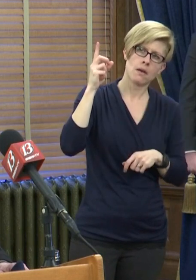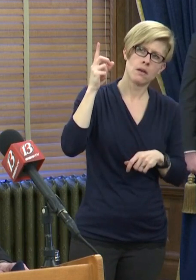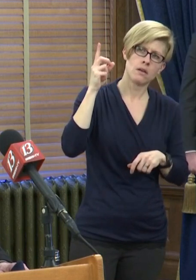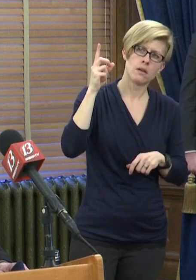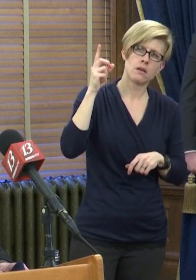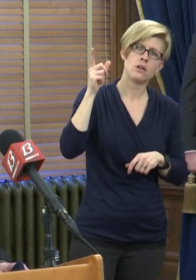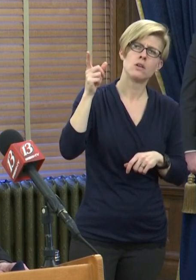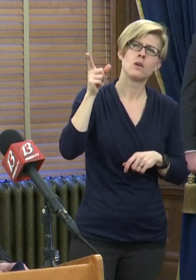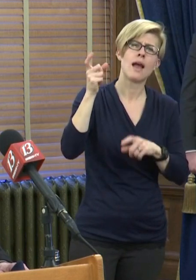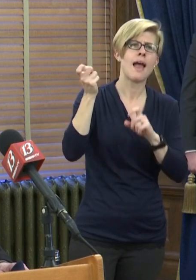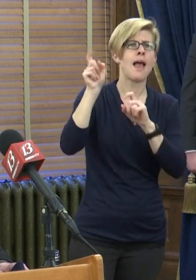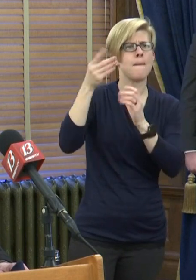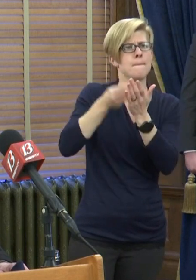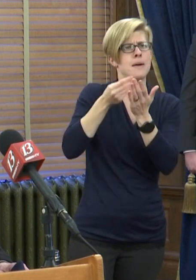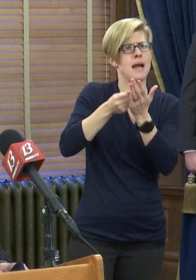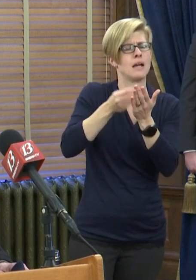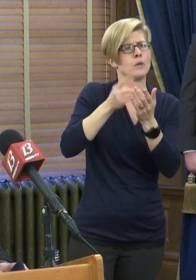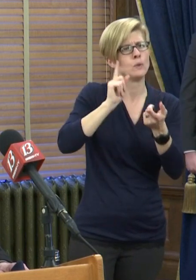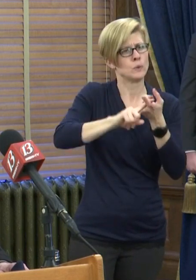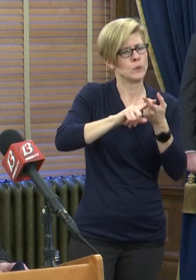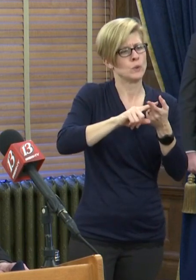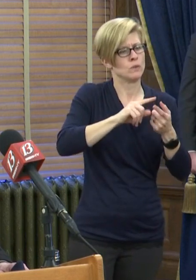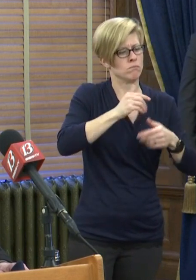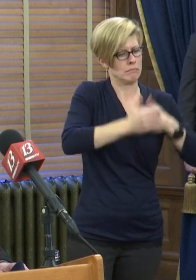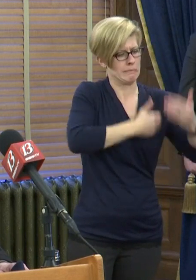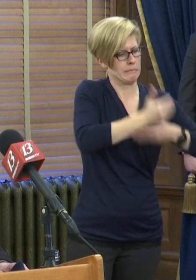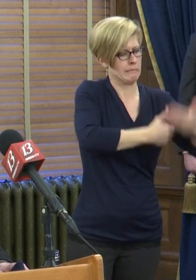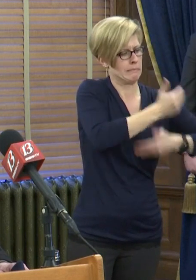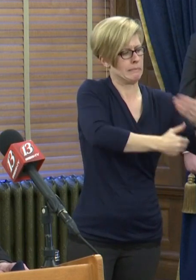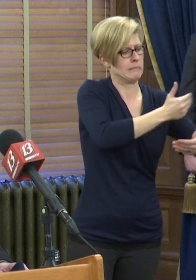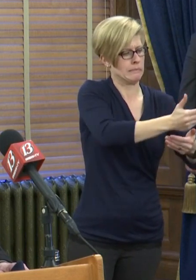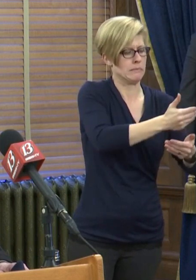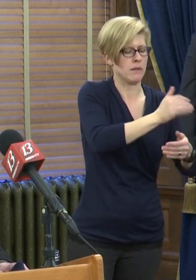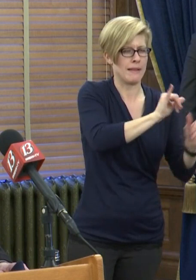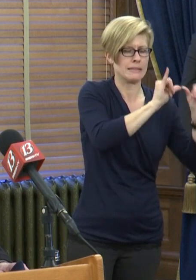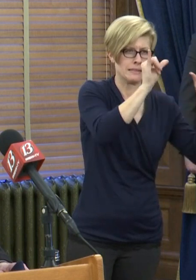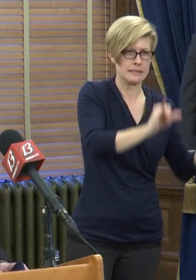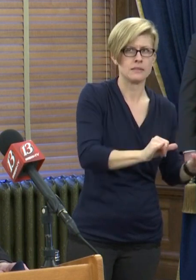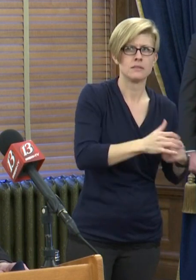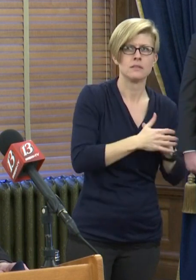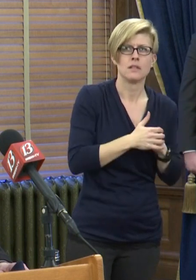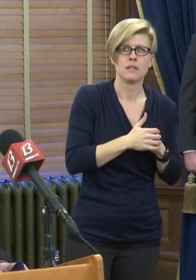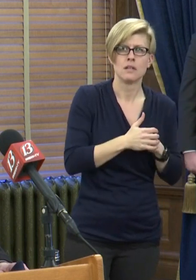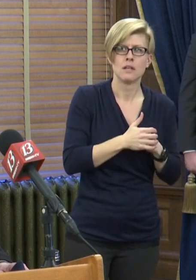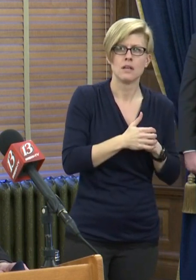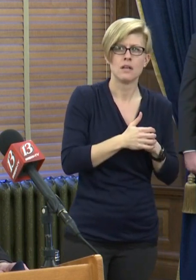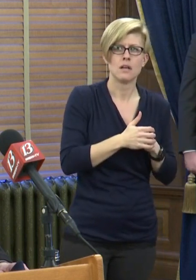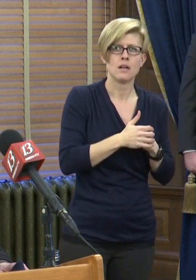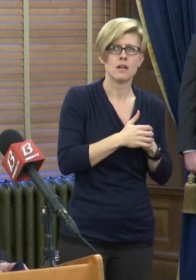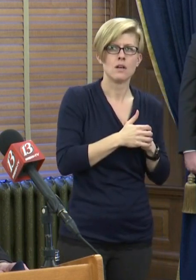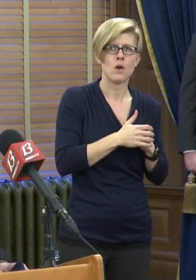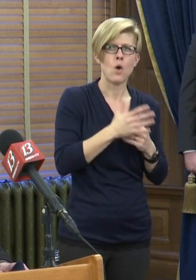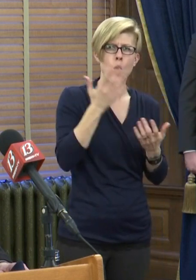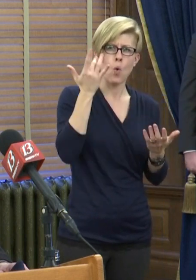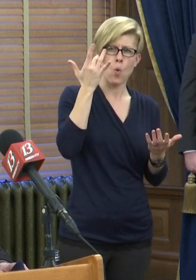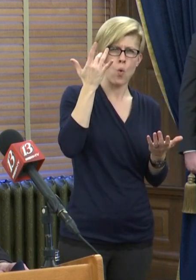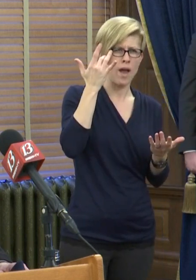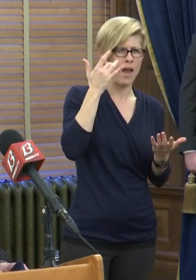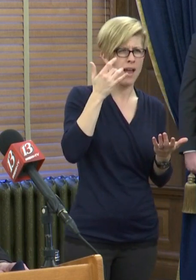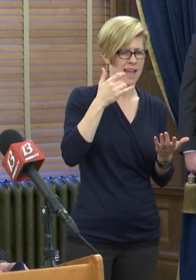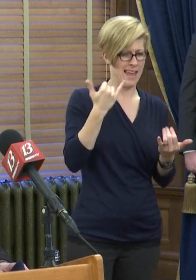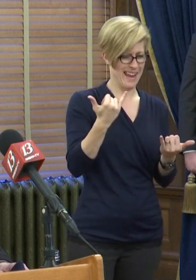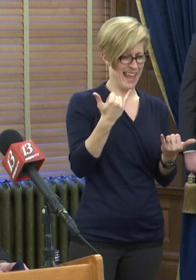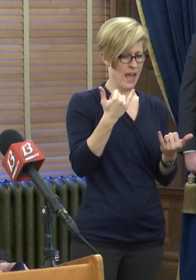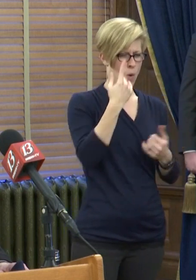able to fast track the modernization of their systems. I can already tell you the biggest question here, about going on a year into this pandemic. Why is this letter being